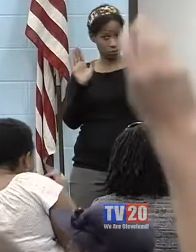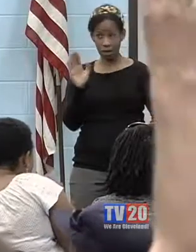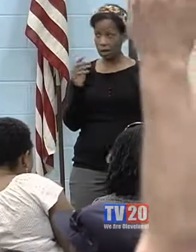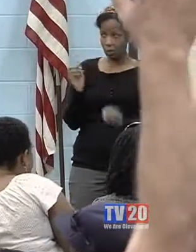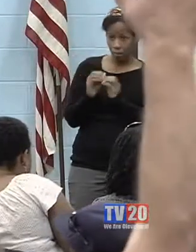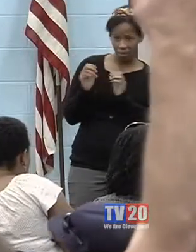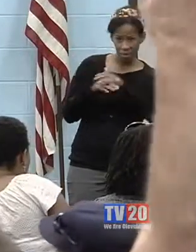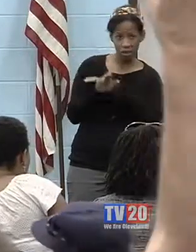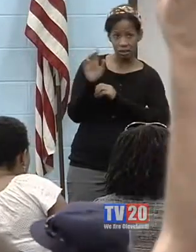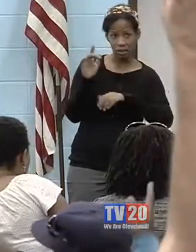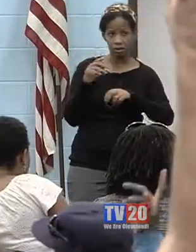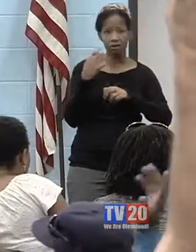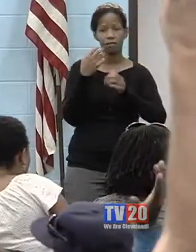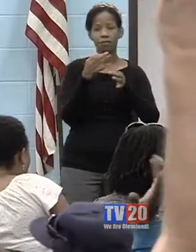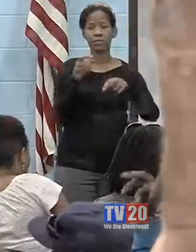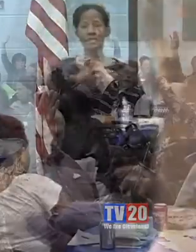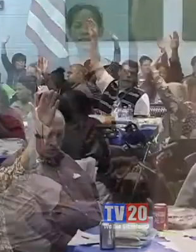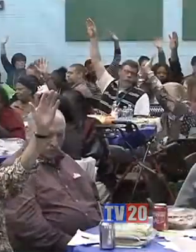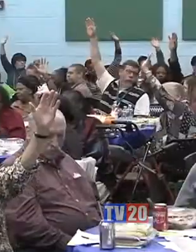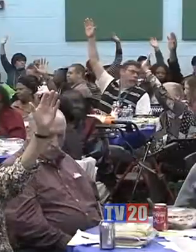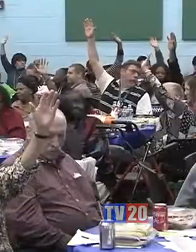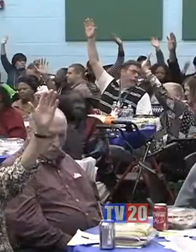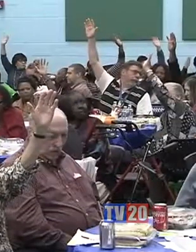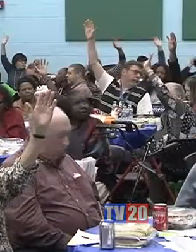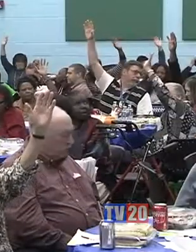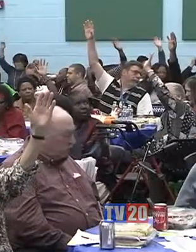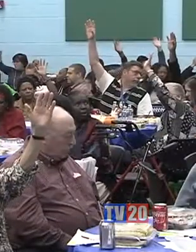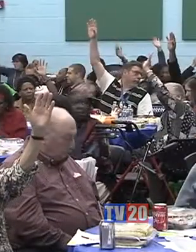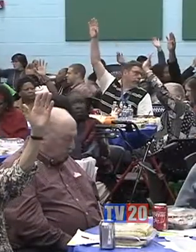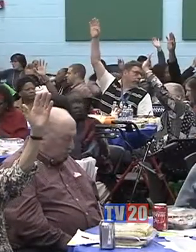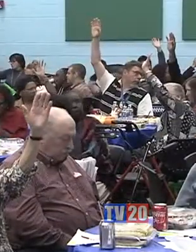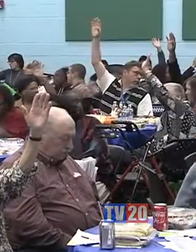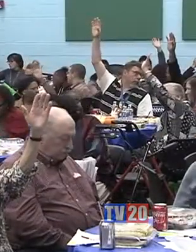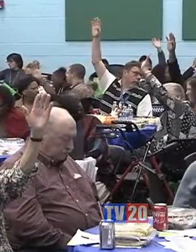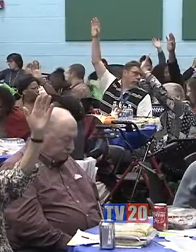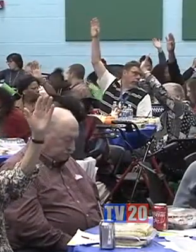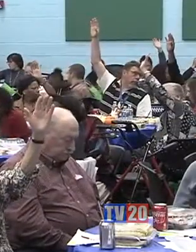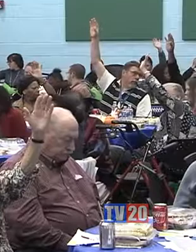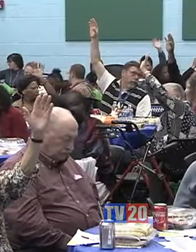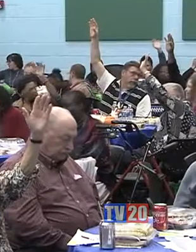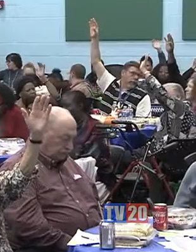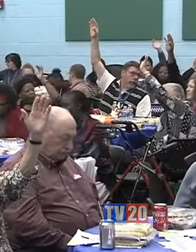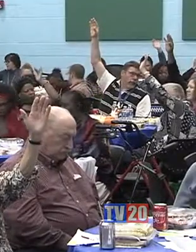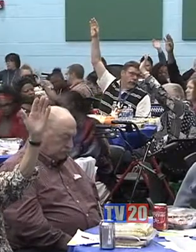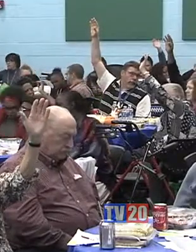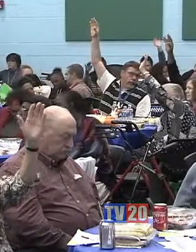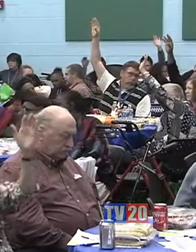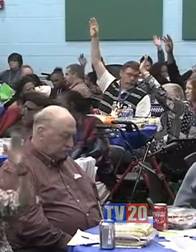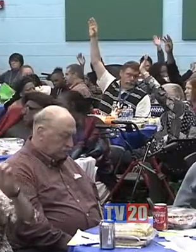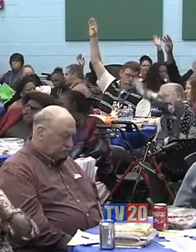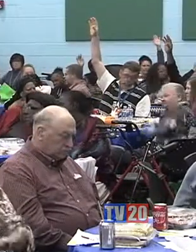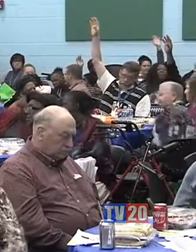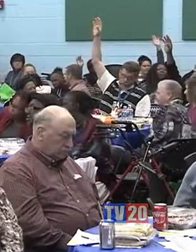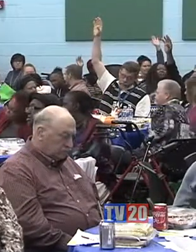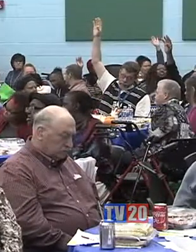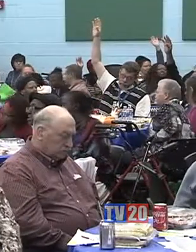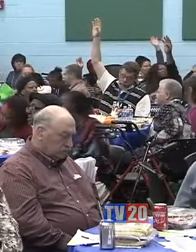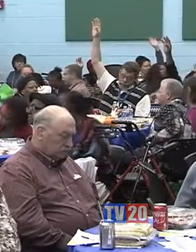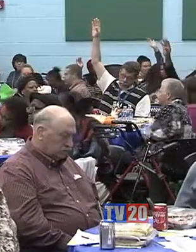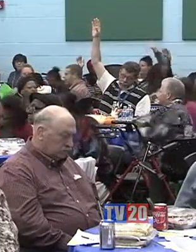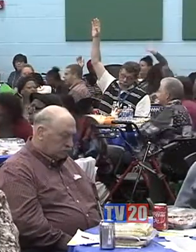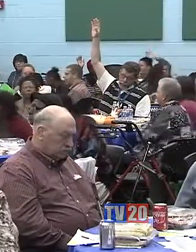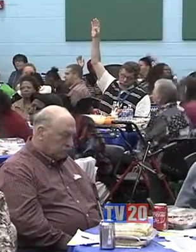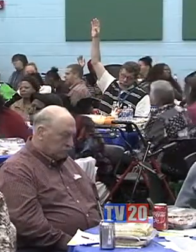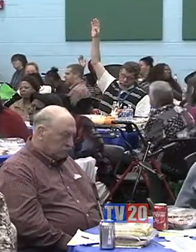hand. For those, if you'd like to sit at a table, we've got seats probably all around. If you see that you could join us